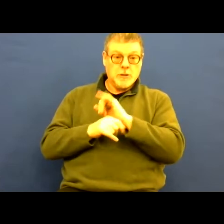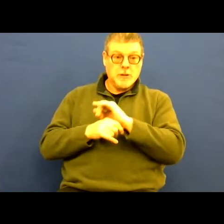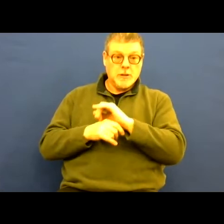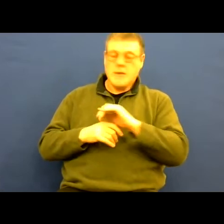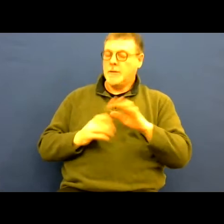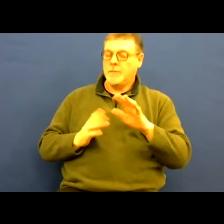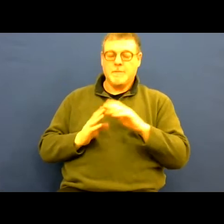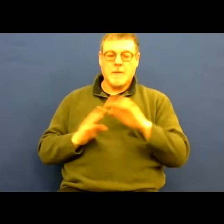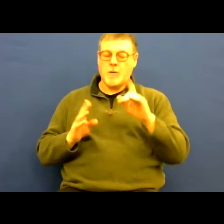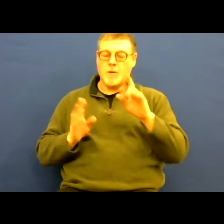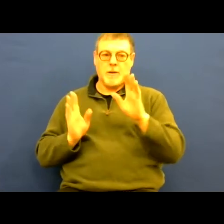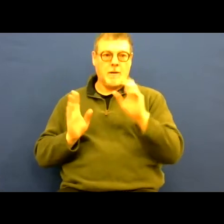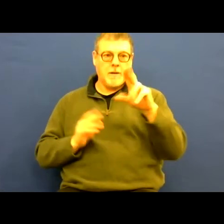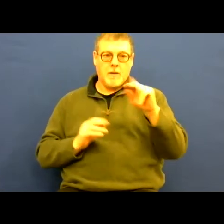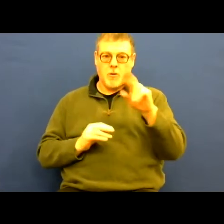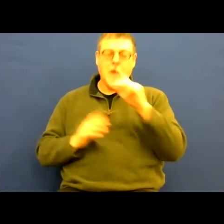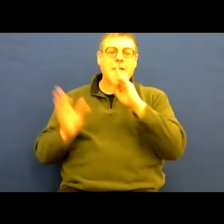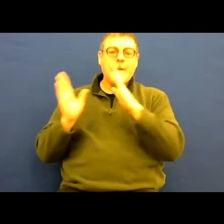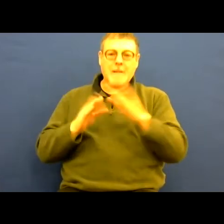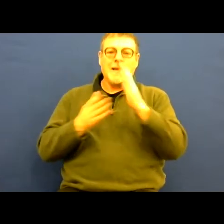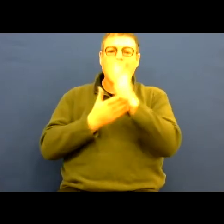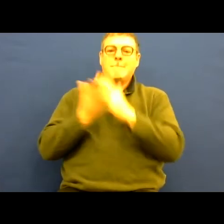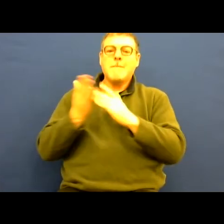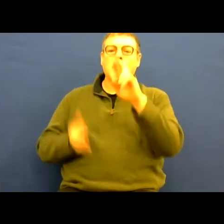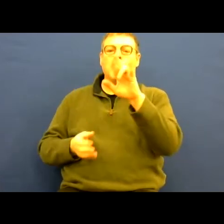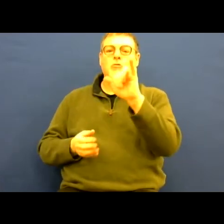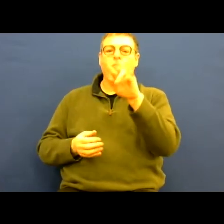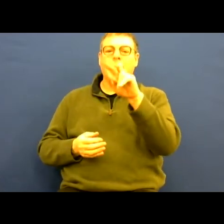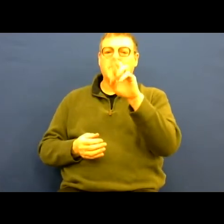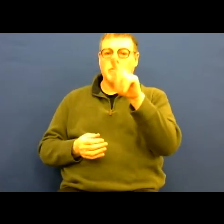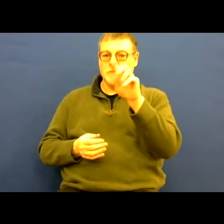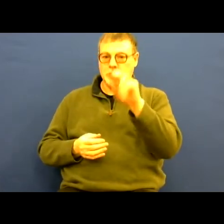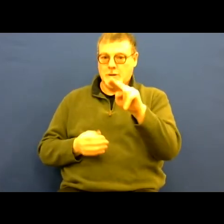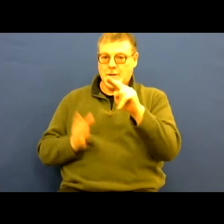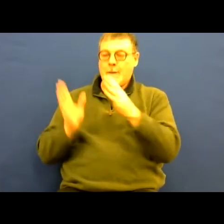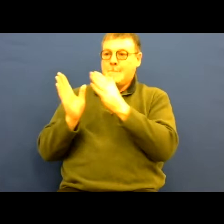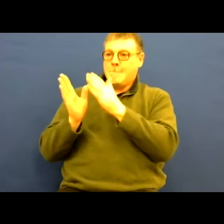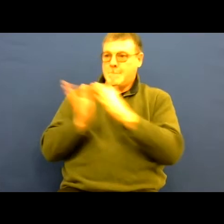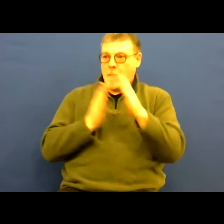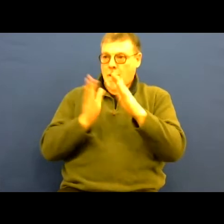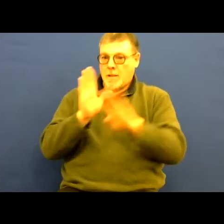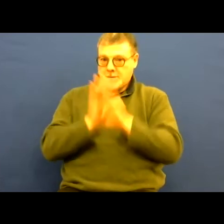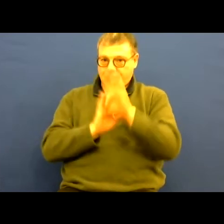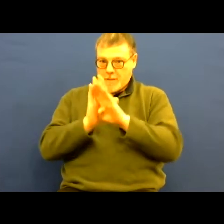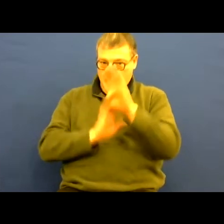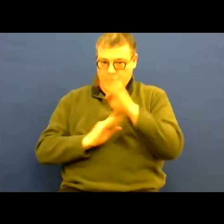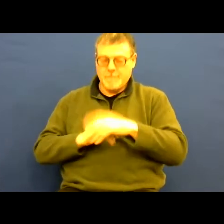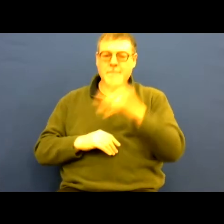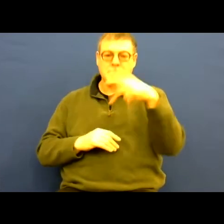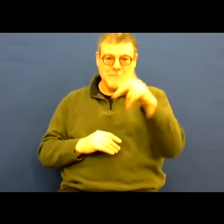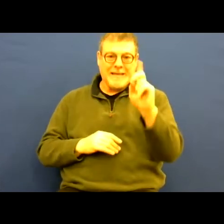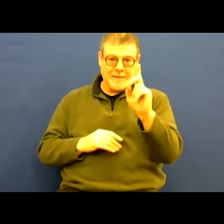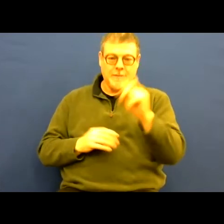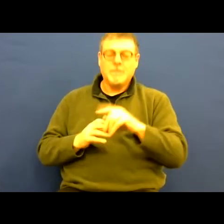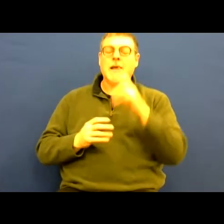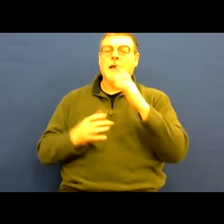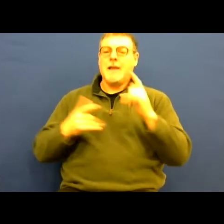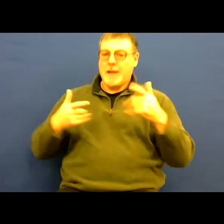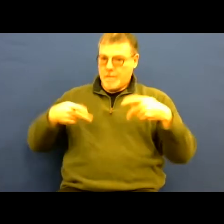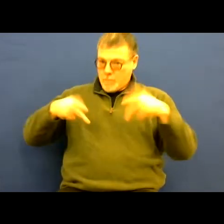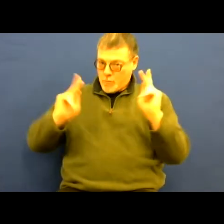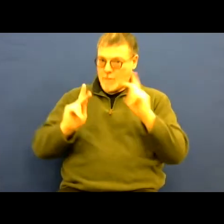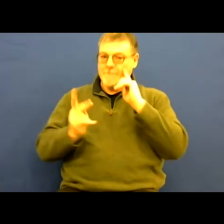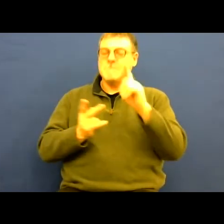it's planned, yeah, so it's part of the Riverton Plan Unit Development, which does allow for mixed use,